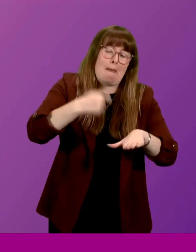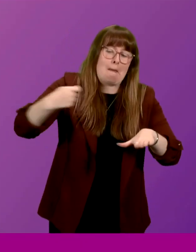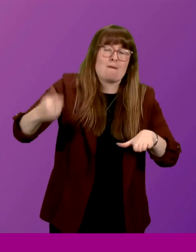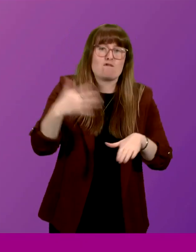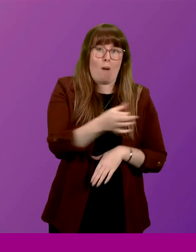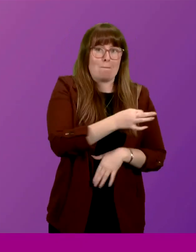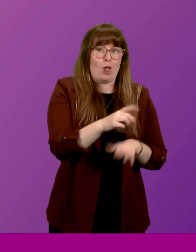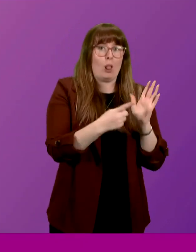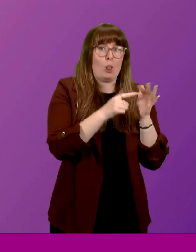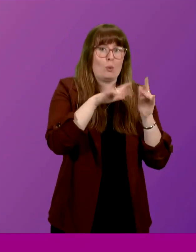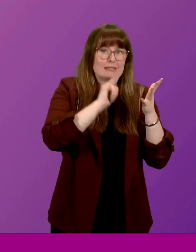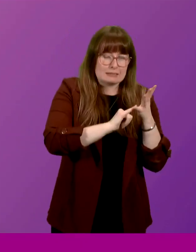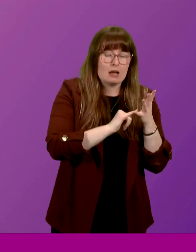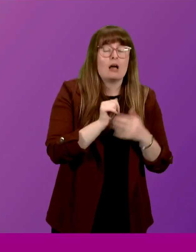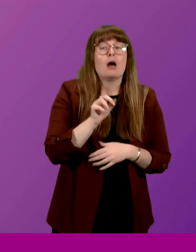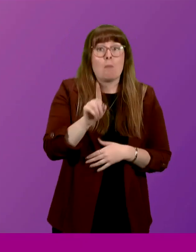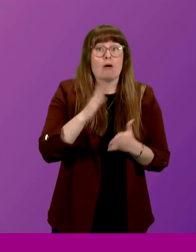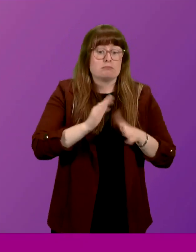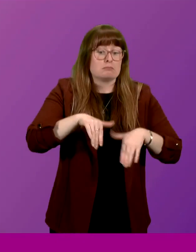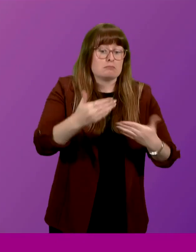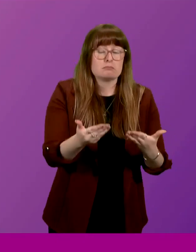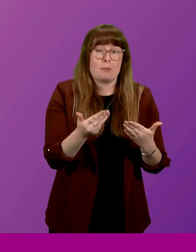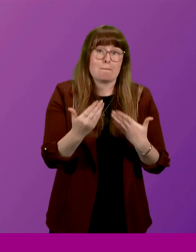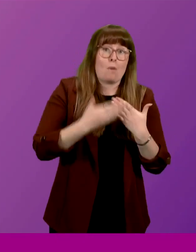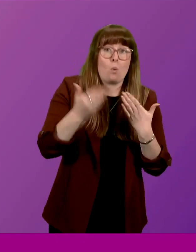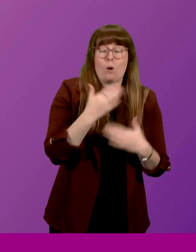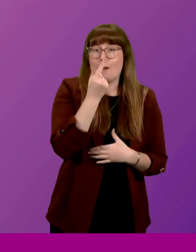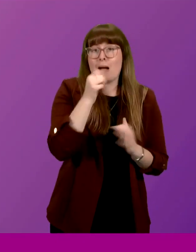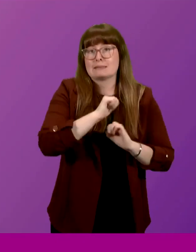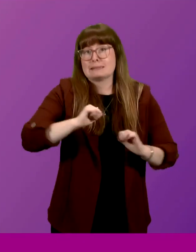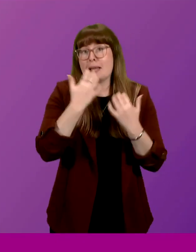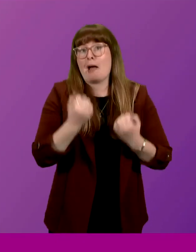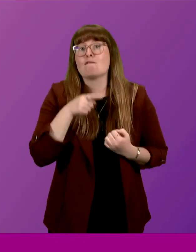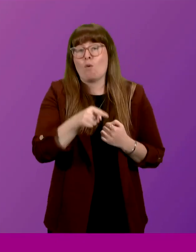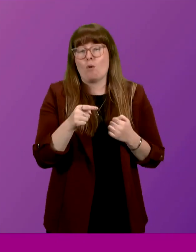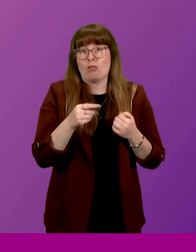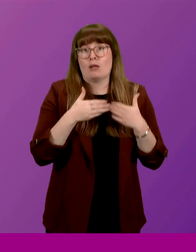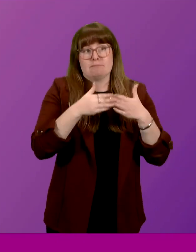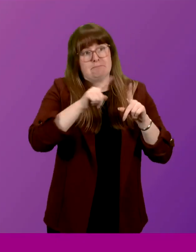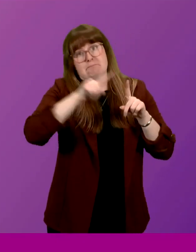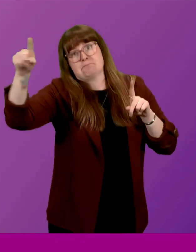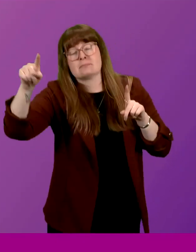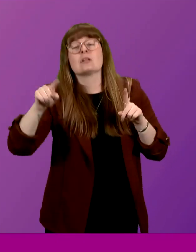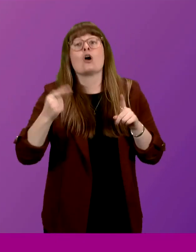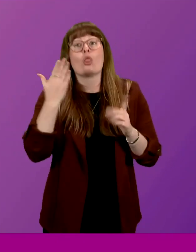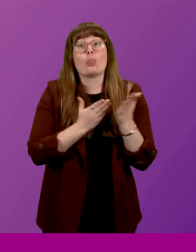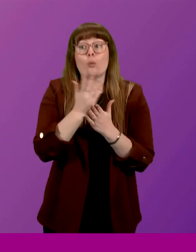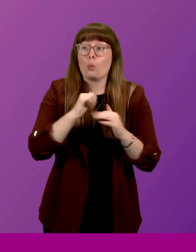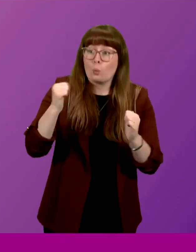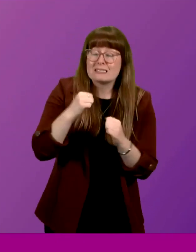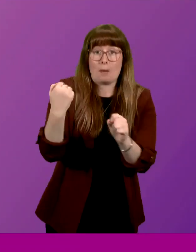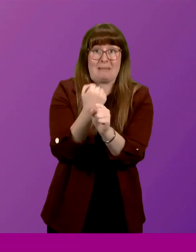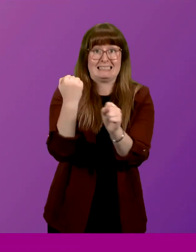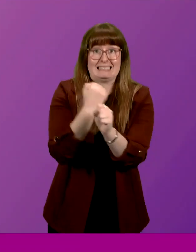Lewis, but it has provided additional capacity on that route. And of course, as we go through the winter maintenance